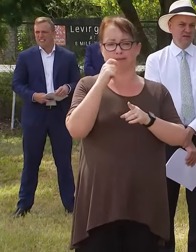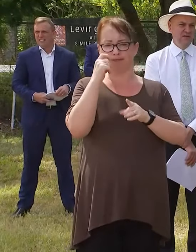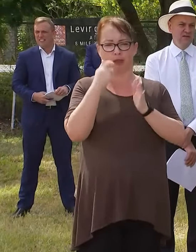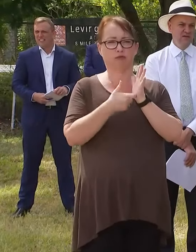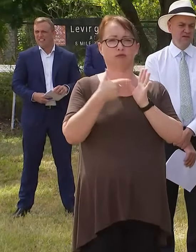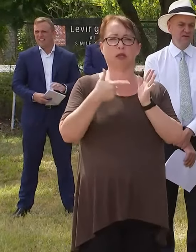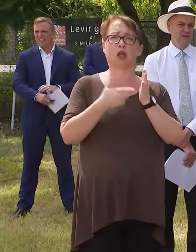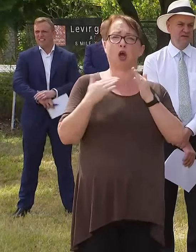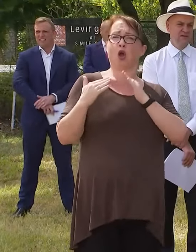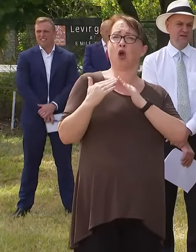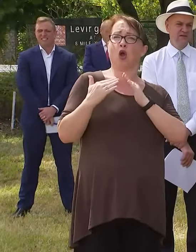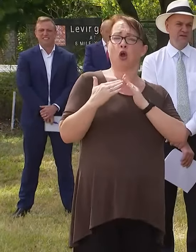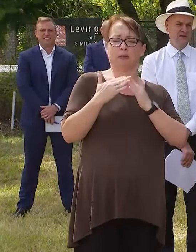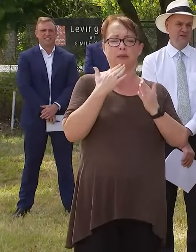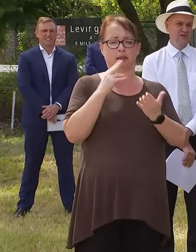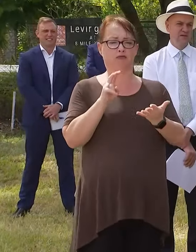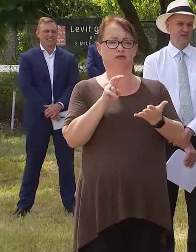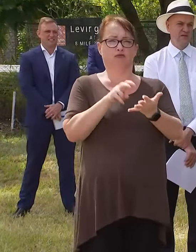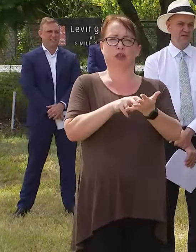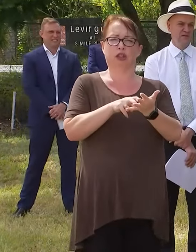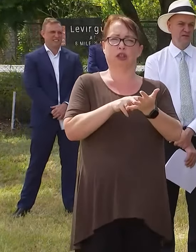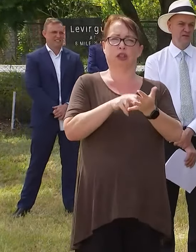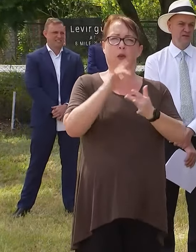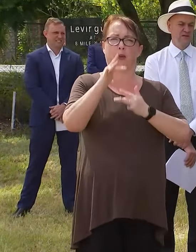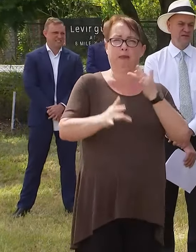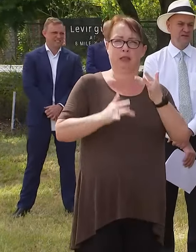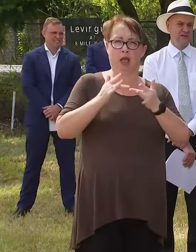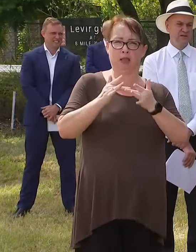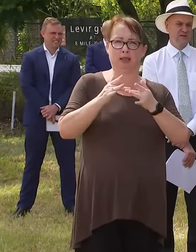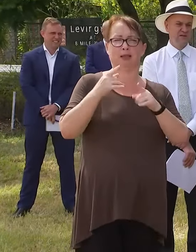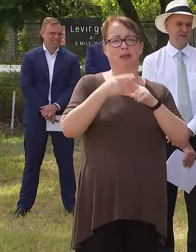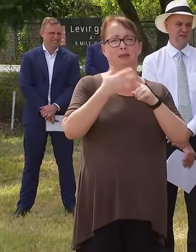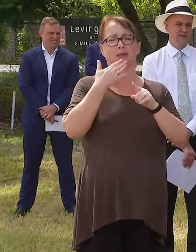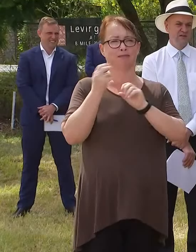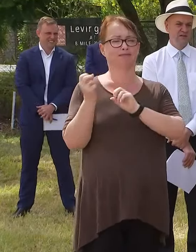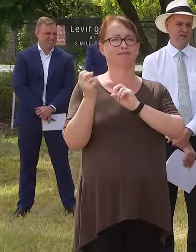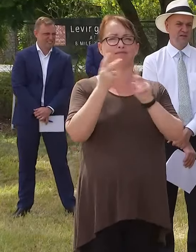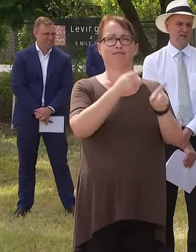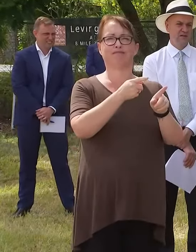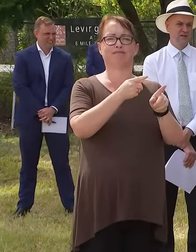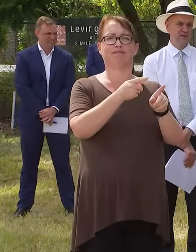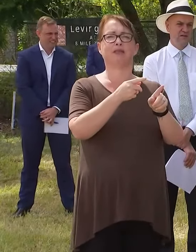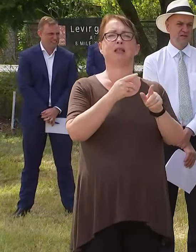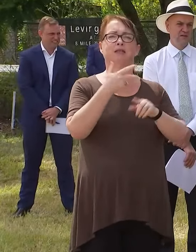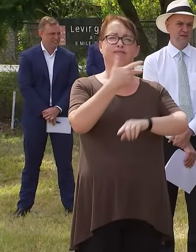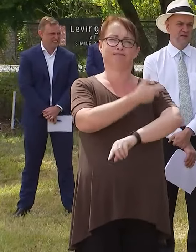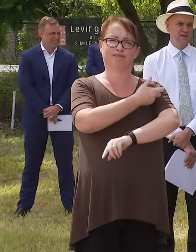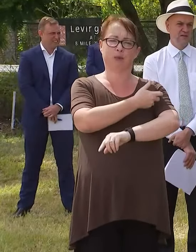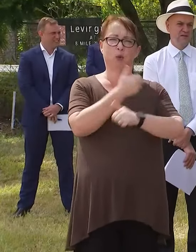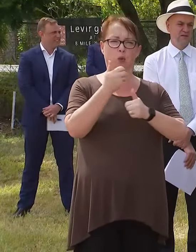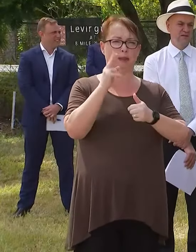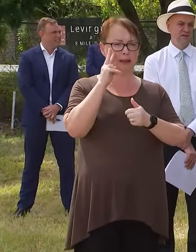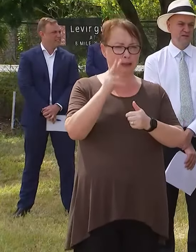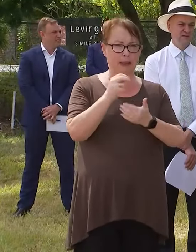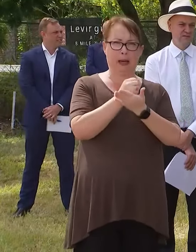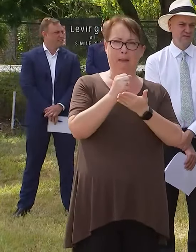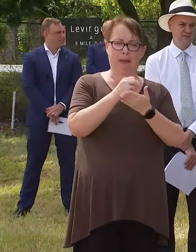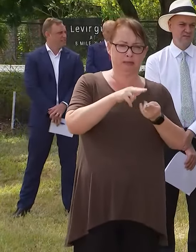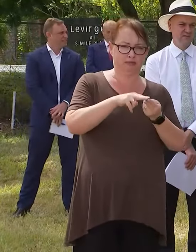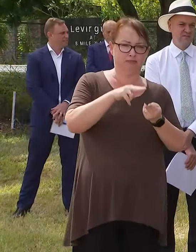at home. And of course, coming out and getting vaccinated. And it's good to see those numbers continuing to go up. In fact,